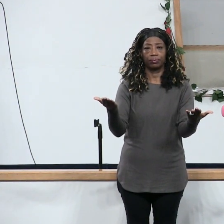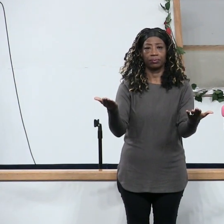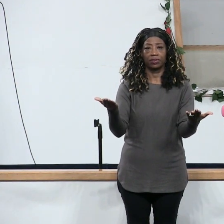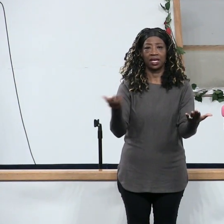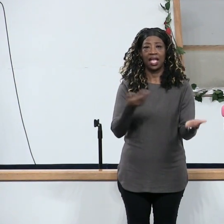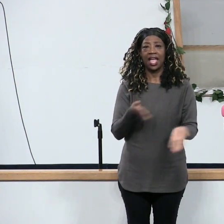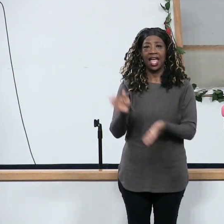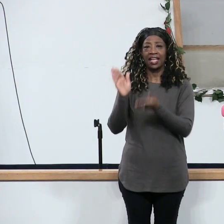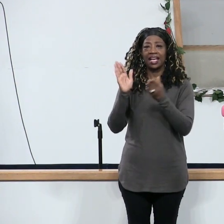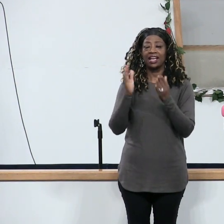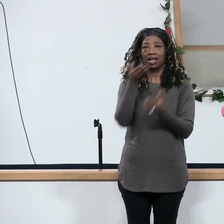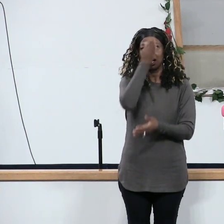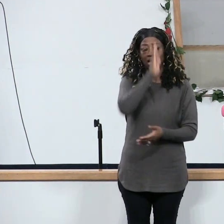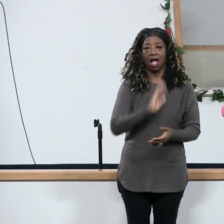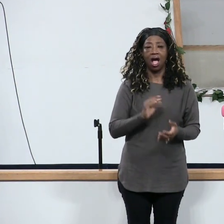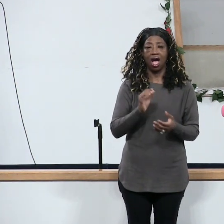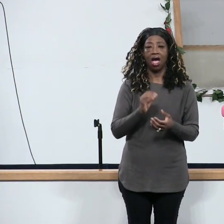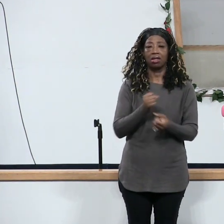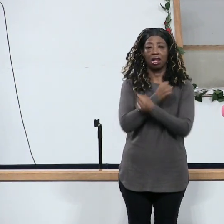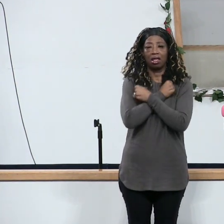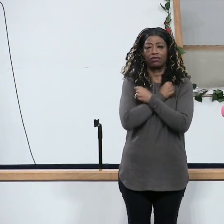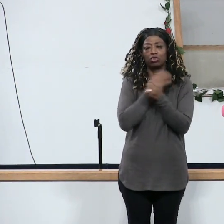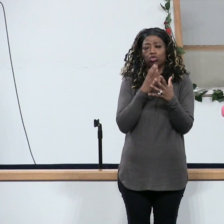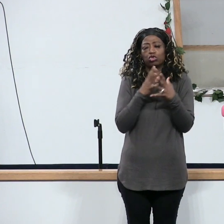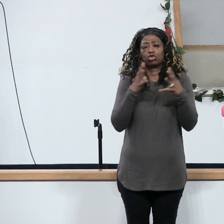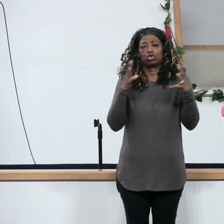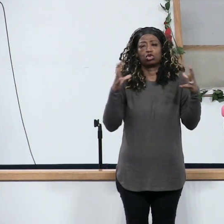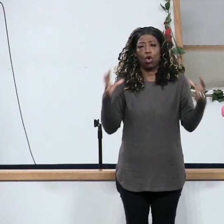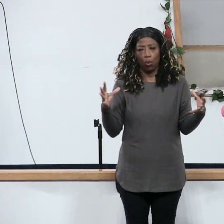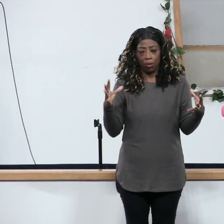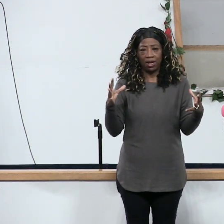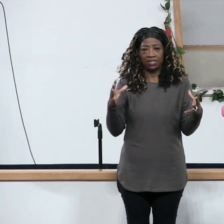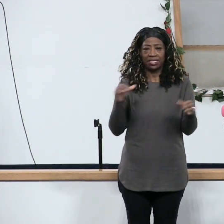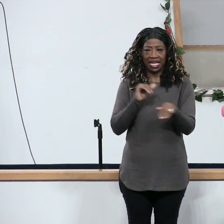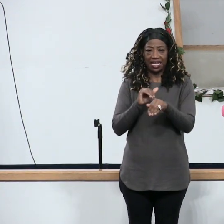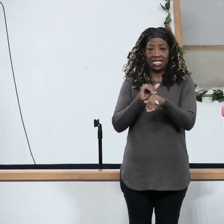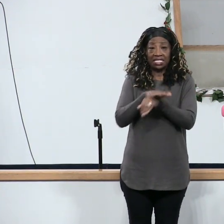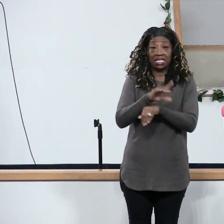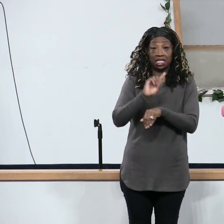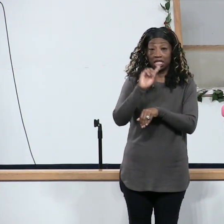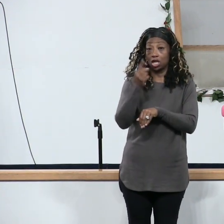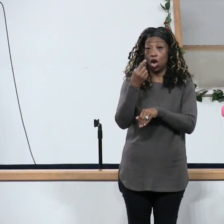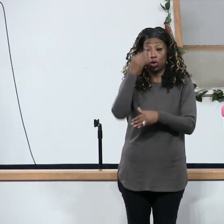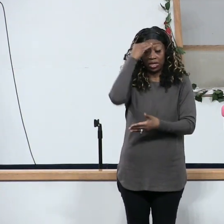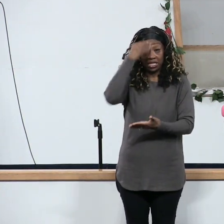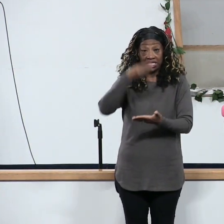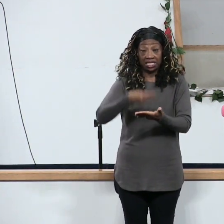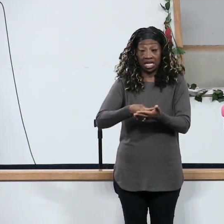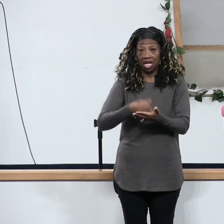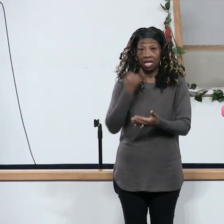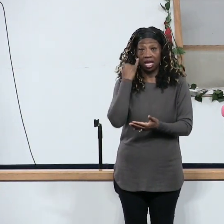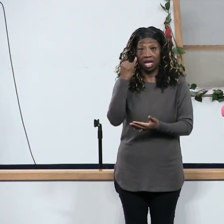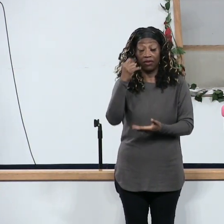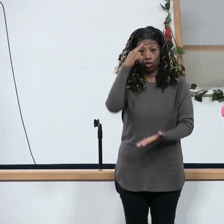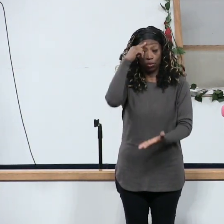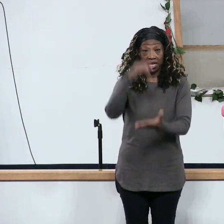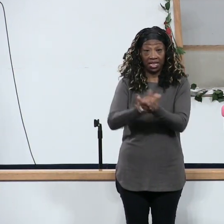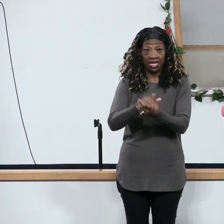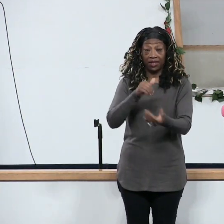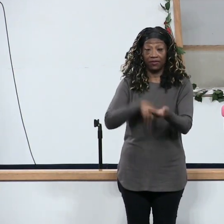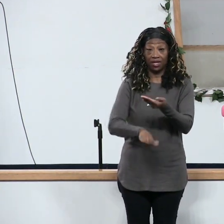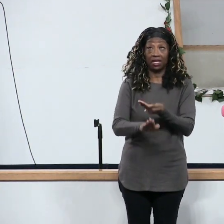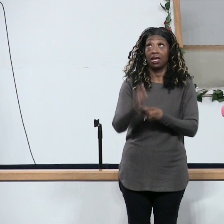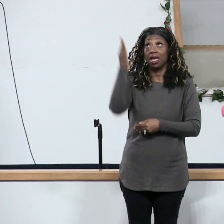That God loved you so much that he sent his only begotten Son, that whosoever believeth in him shall